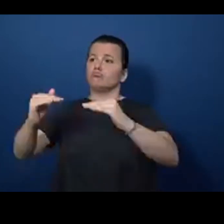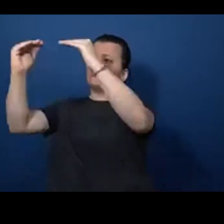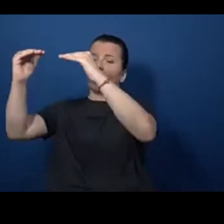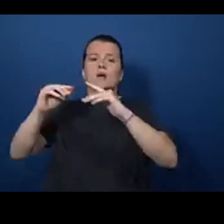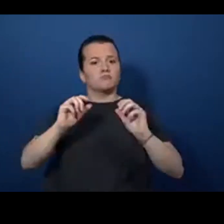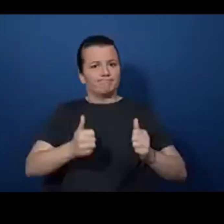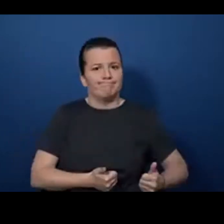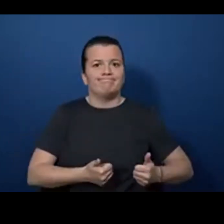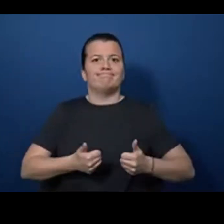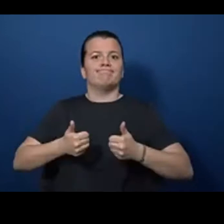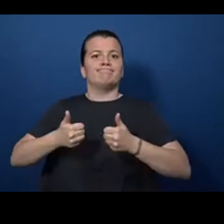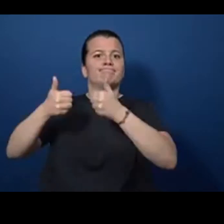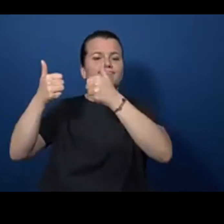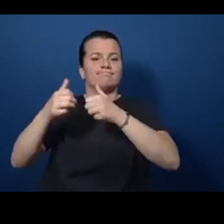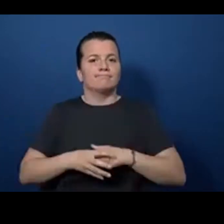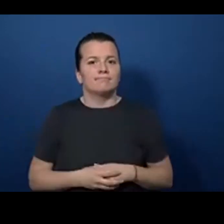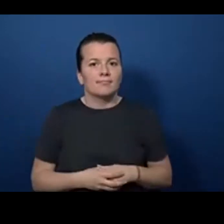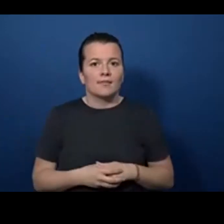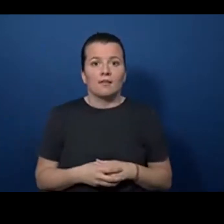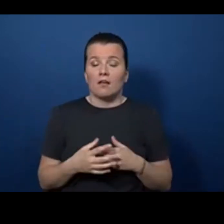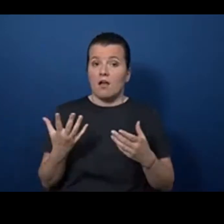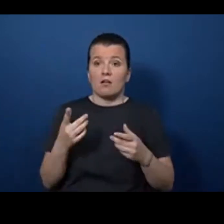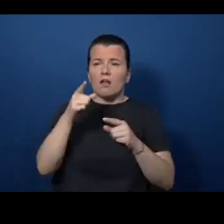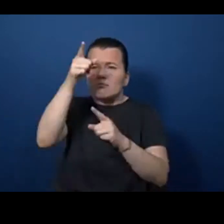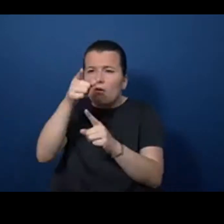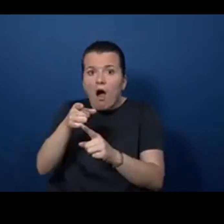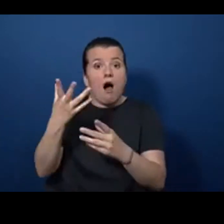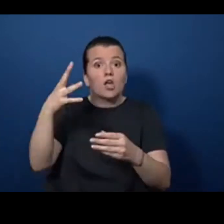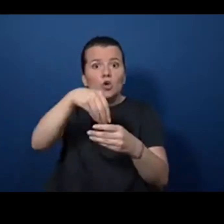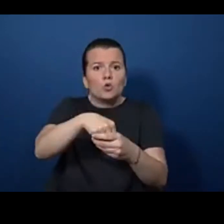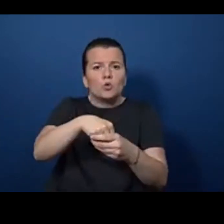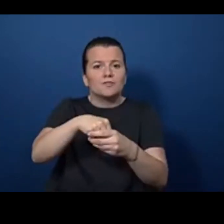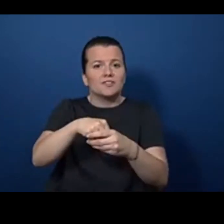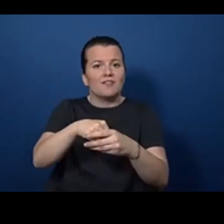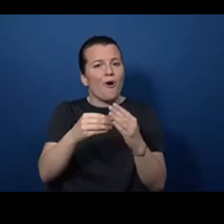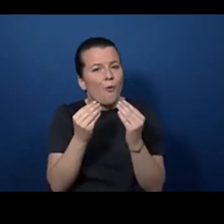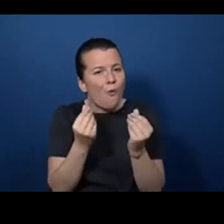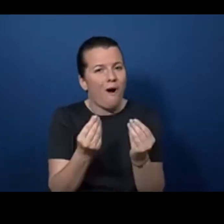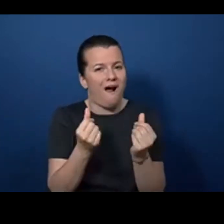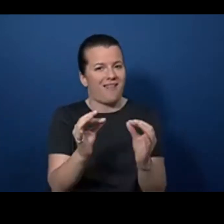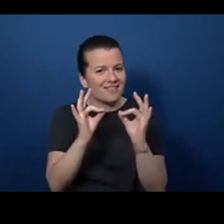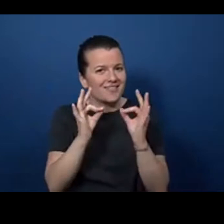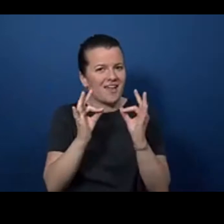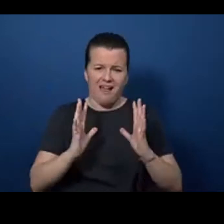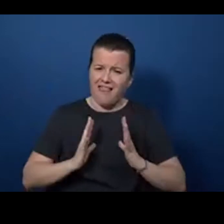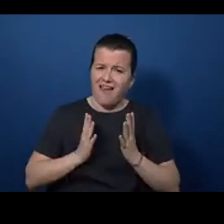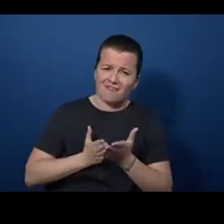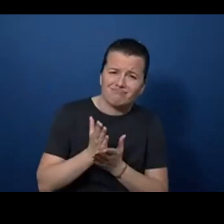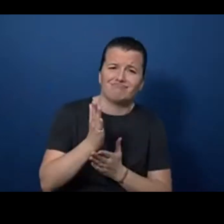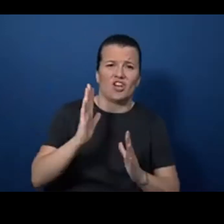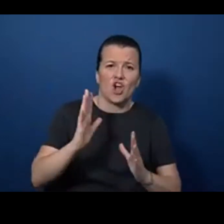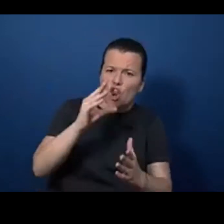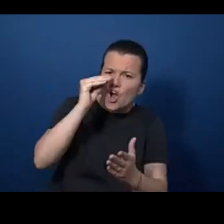about inclusive, quality, lifelong learning. And one of the challenges here